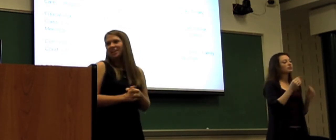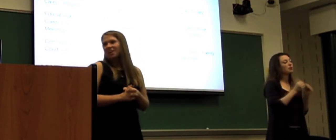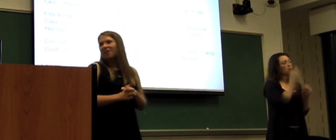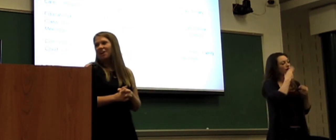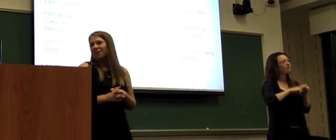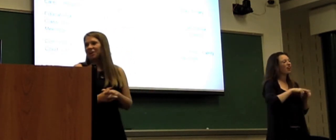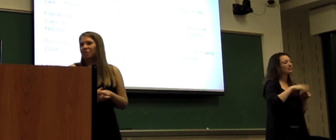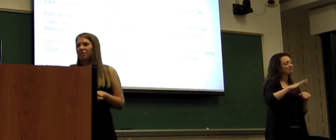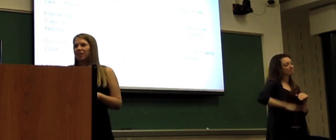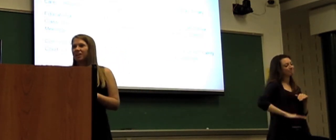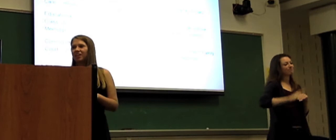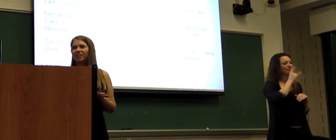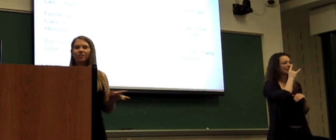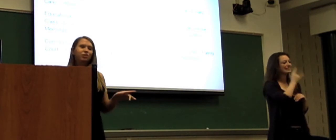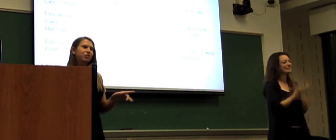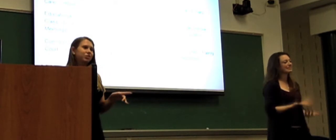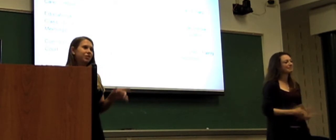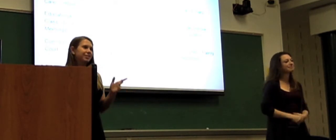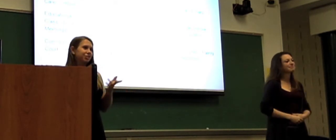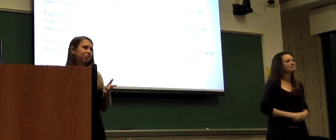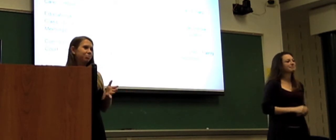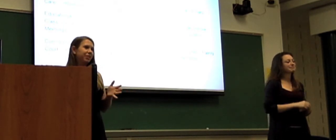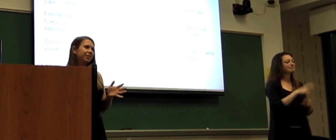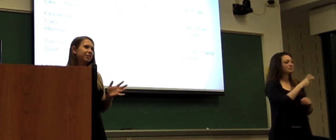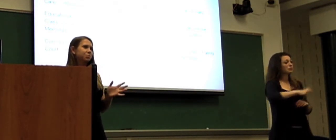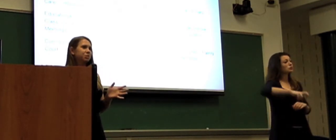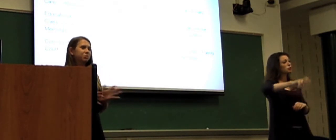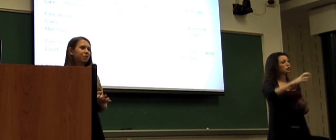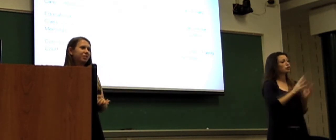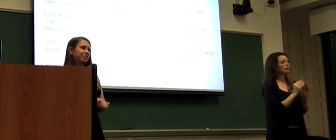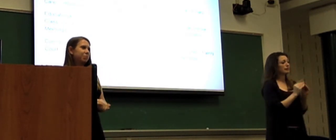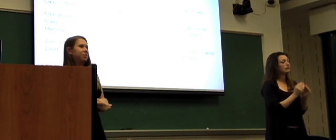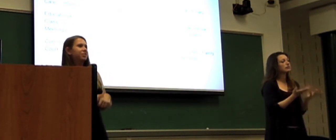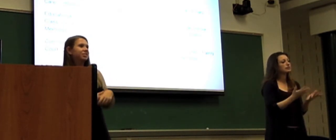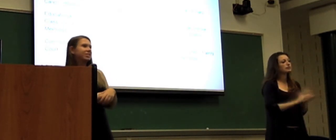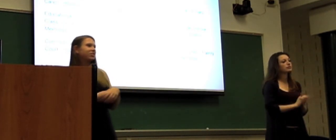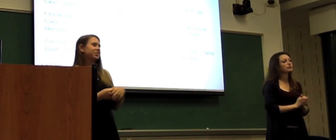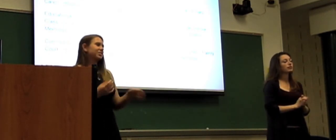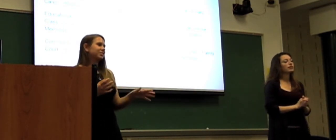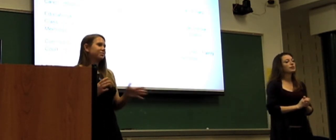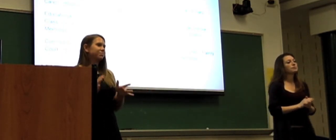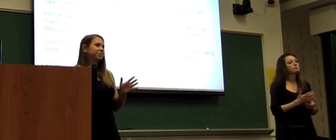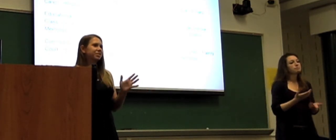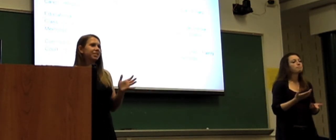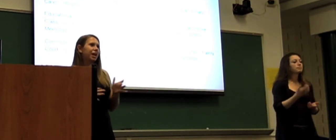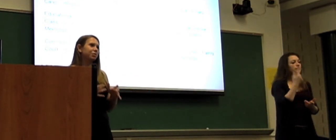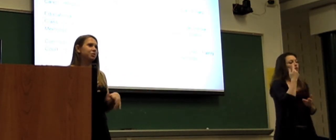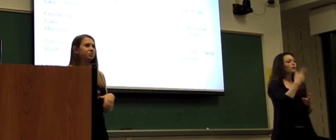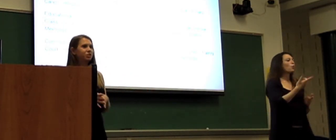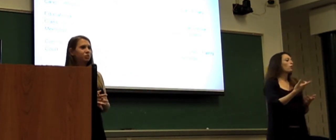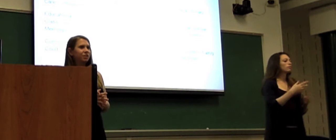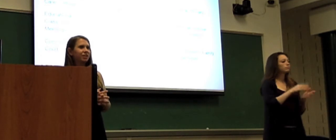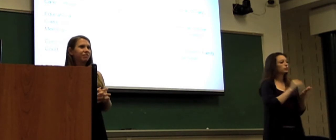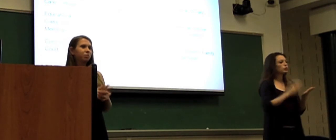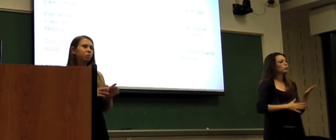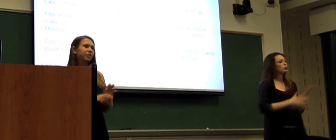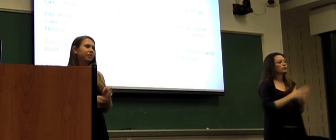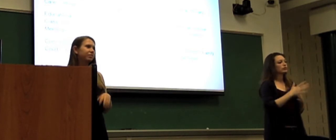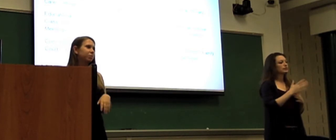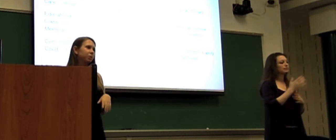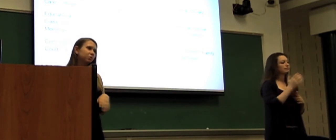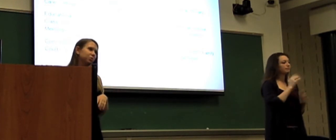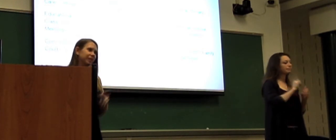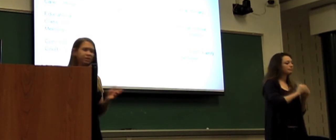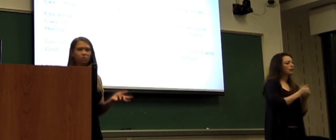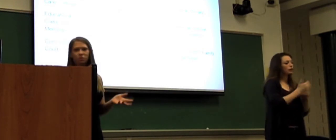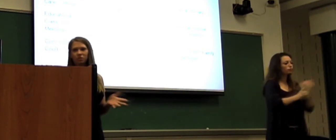kids. And then transition meetings, which are at St. Mary's, and they're just to see how the students are doing, if they're moving